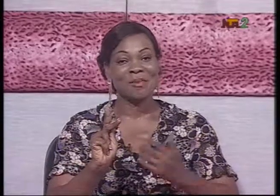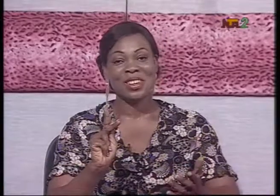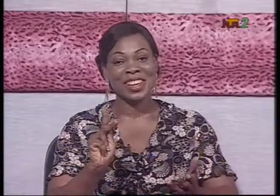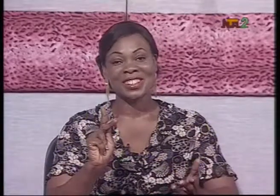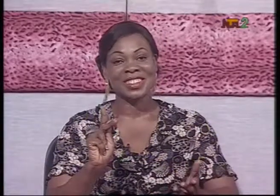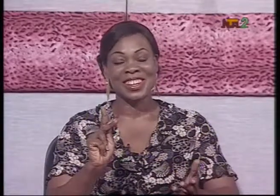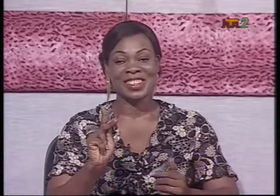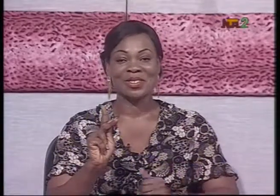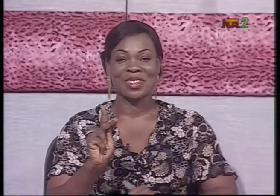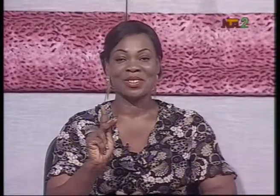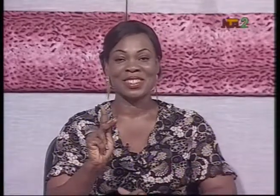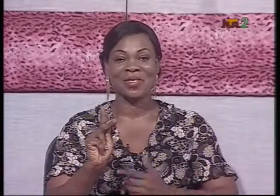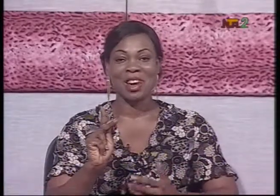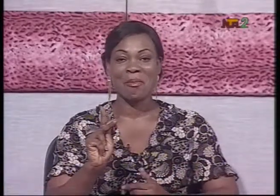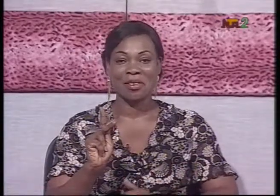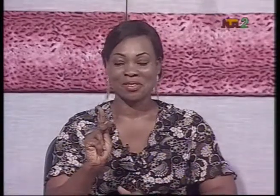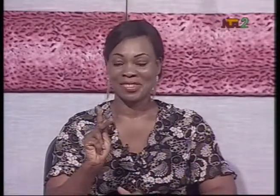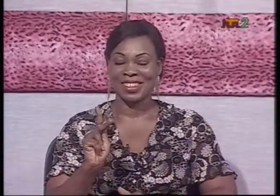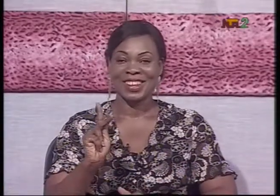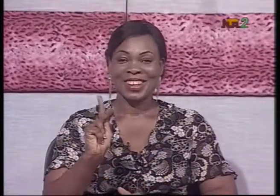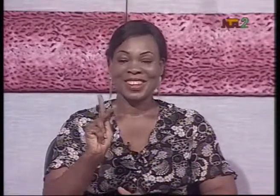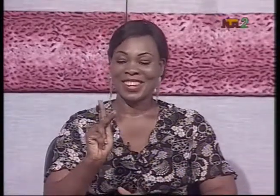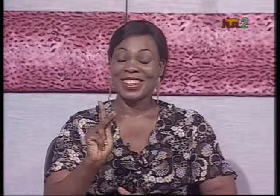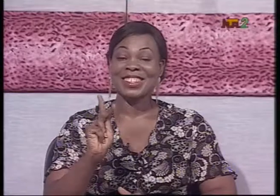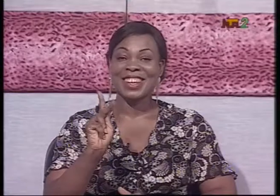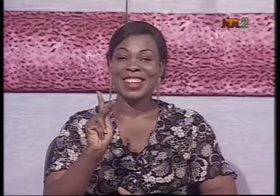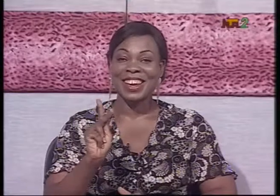communicate all the letters we say with our mouth? Okay, this is letter K.